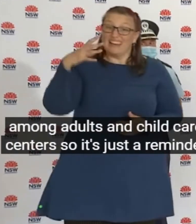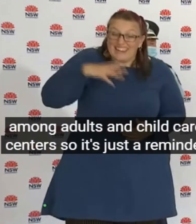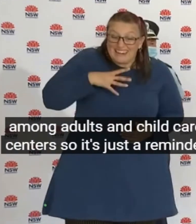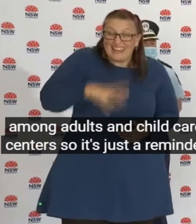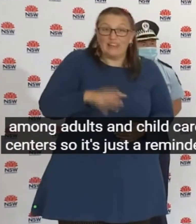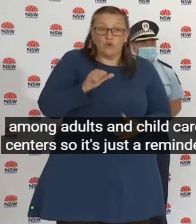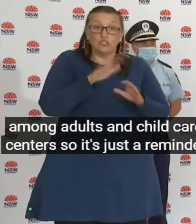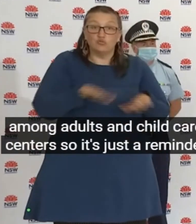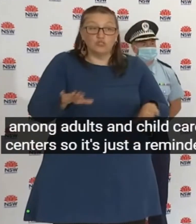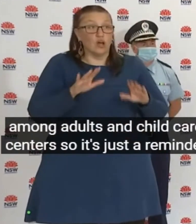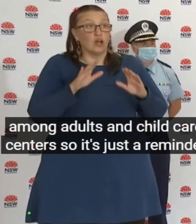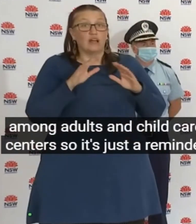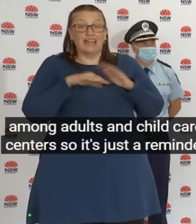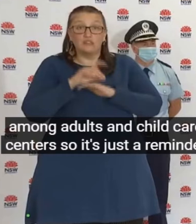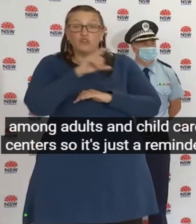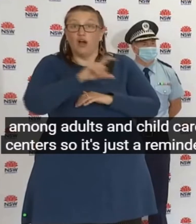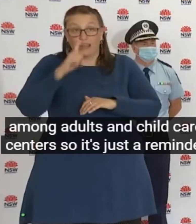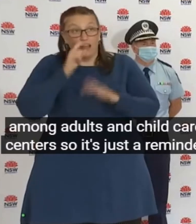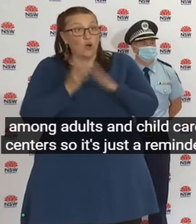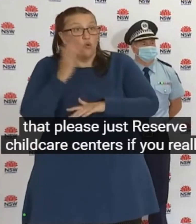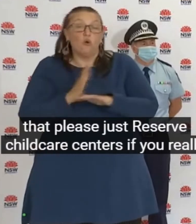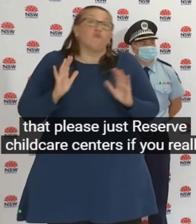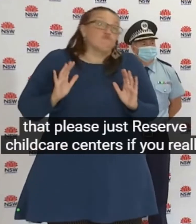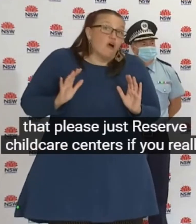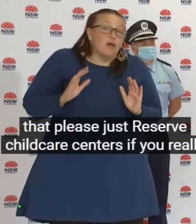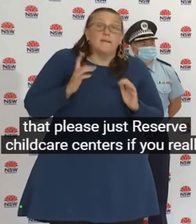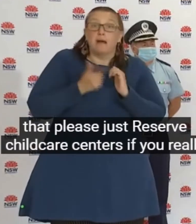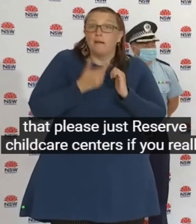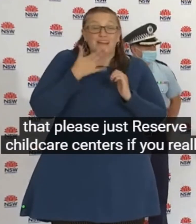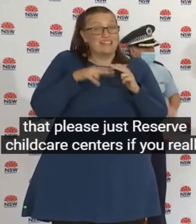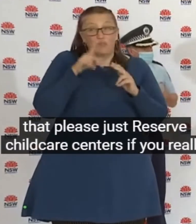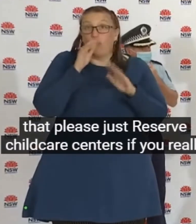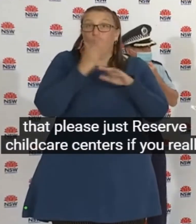keep them at home to minimise the spread in childcare. Thank you very much.